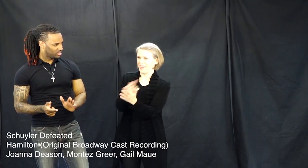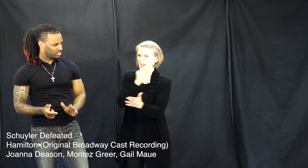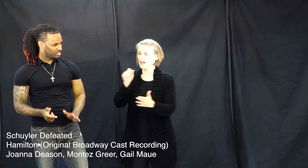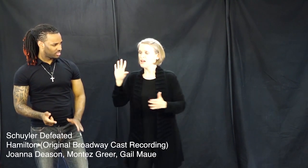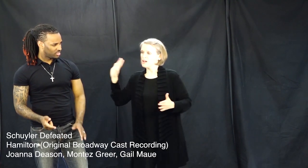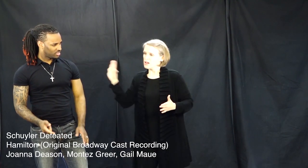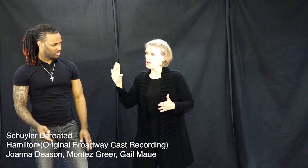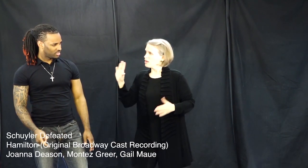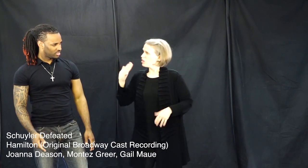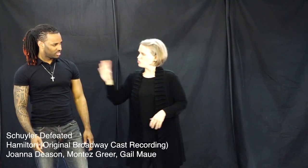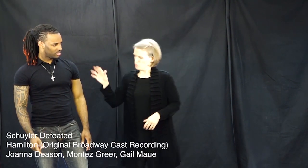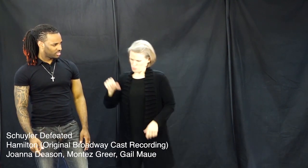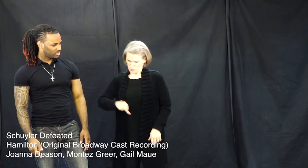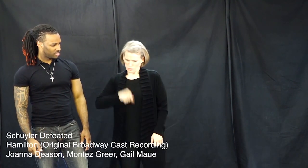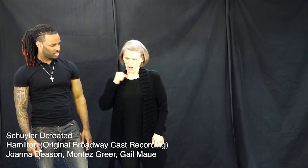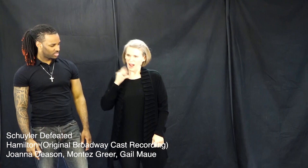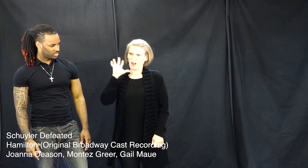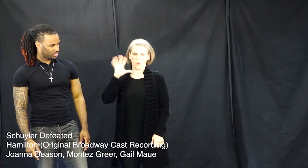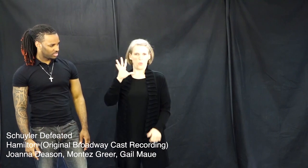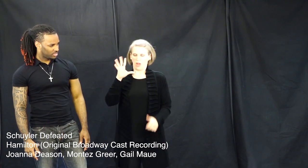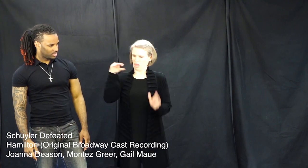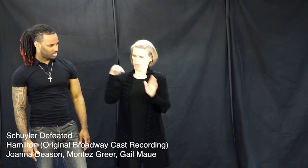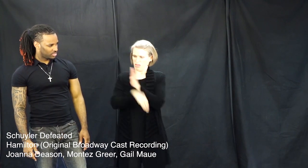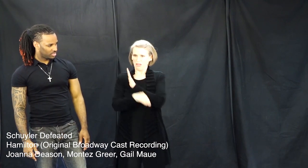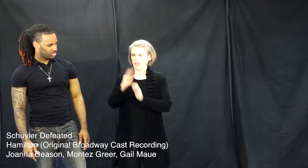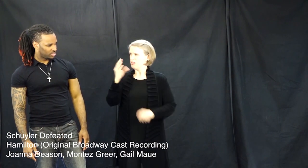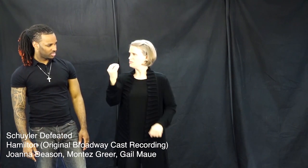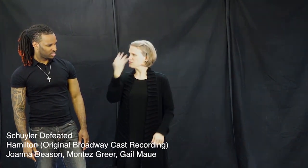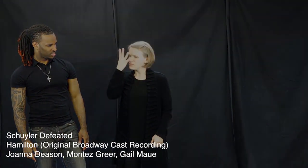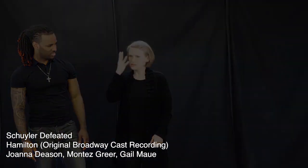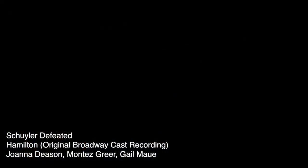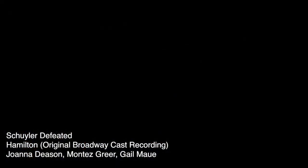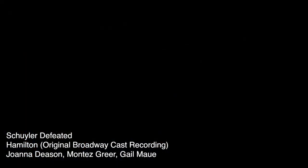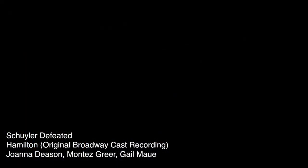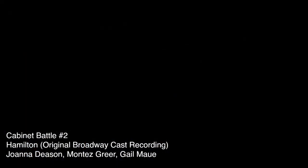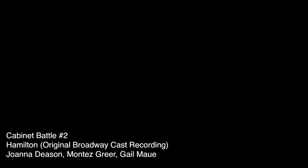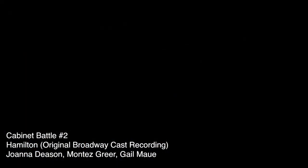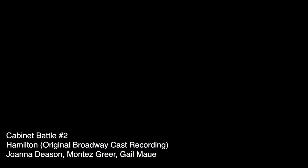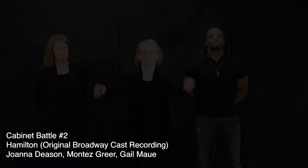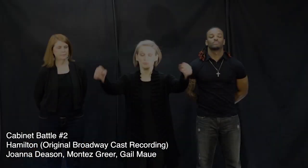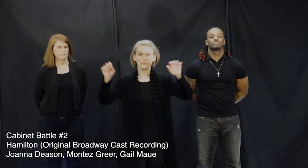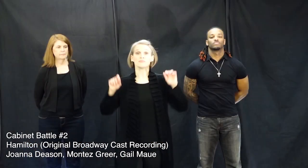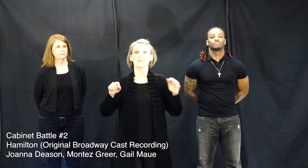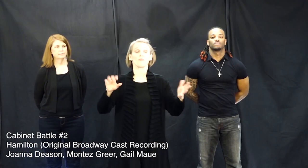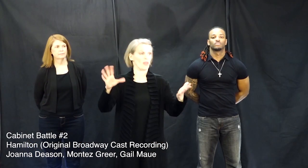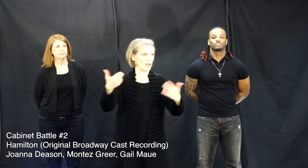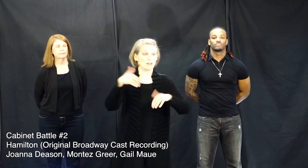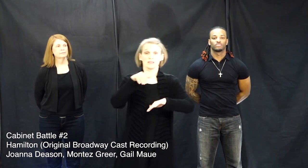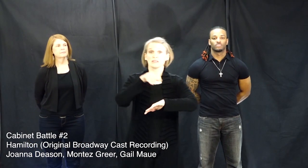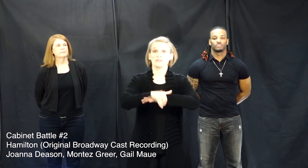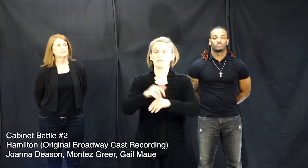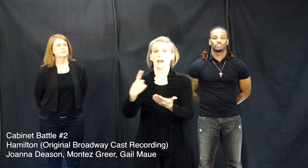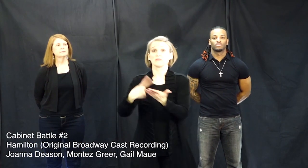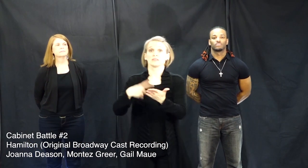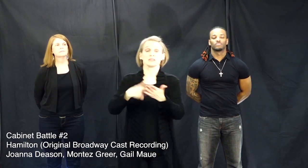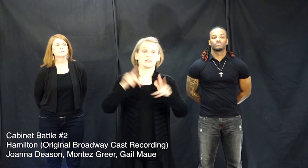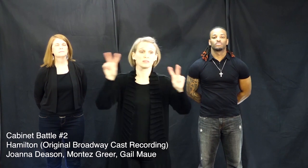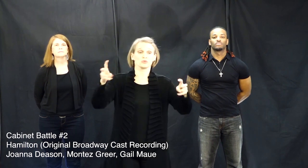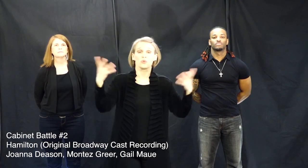your pride will be the death of us all. Beware, it goeth before the fall. The issue on the table. France is on the verge